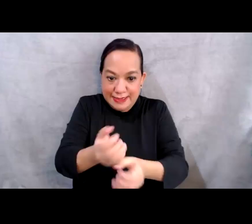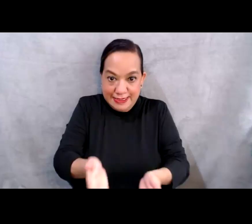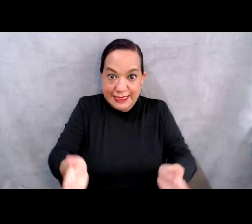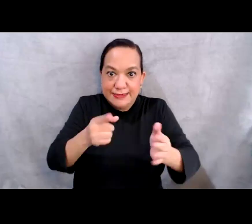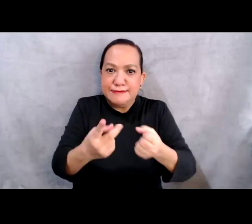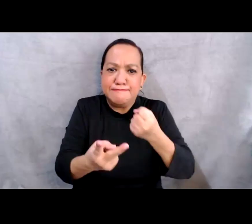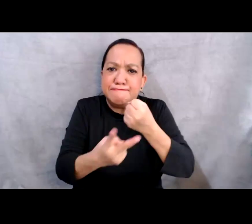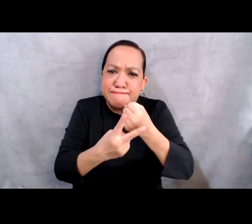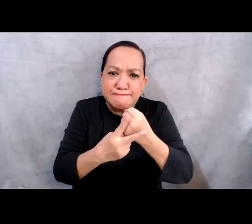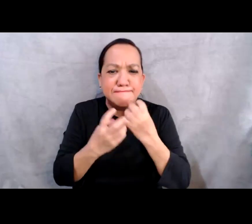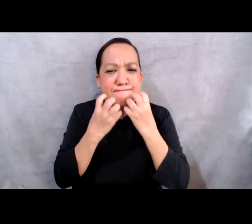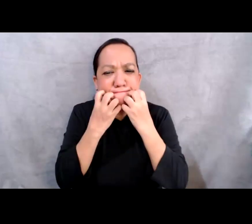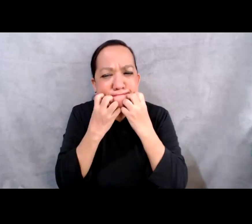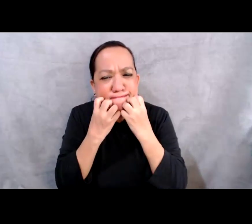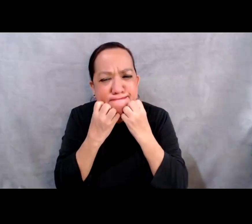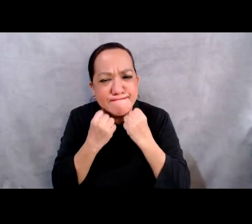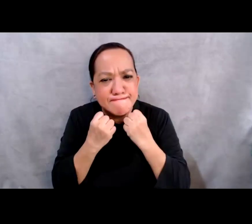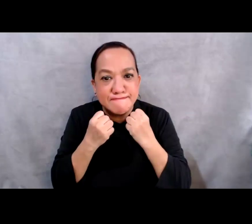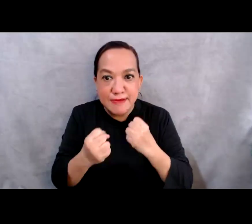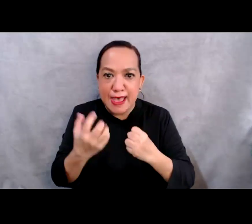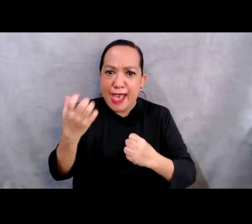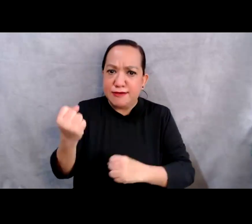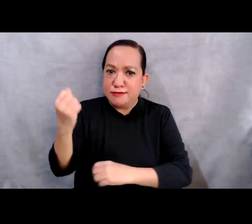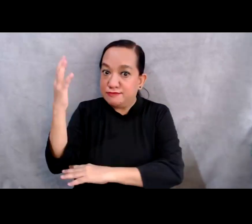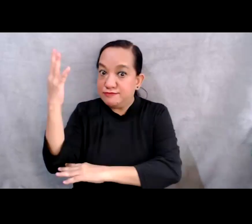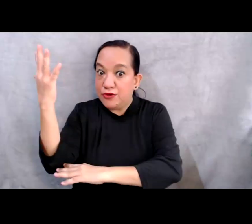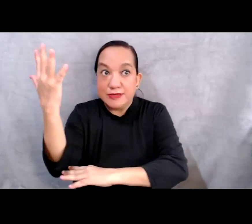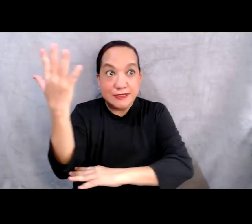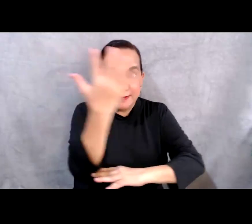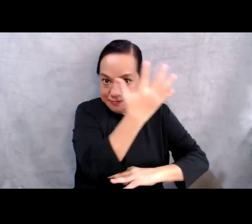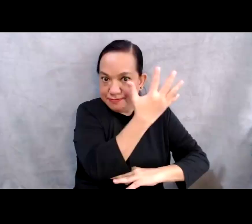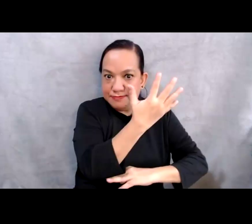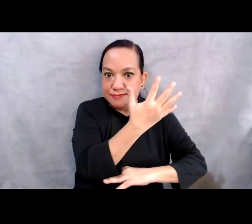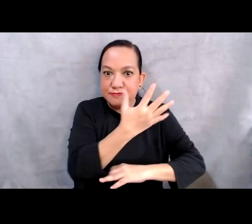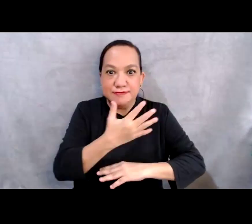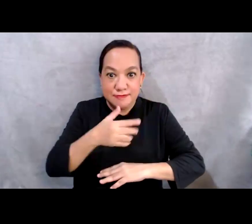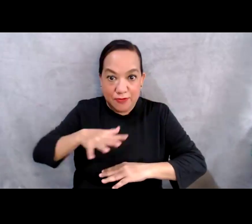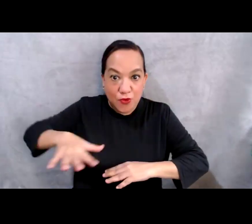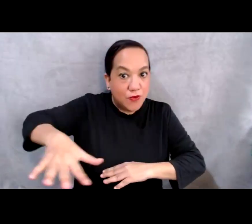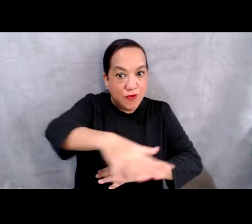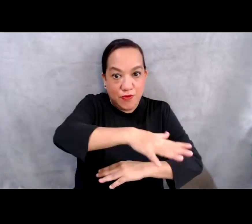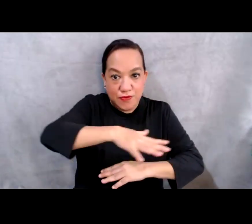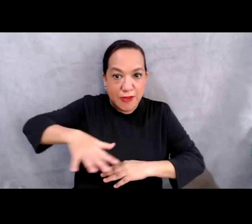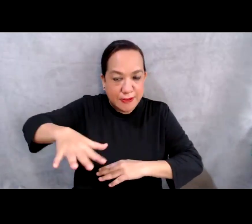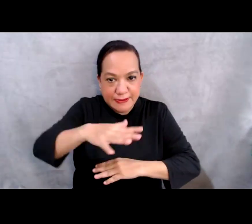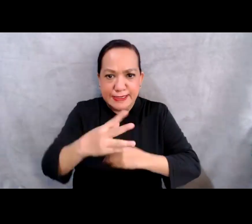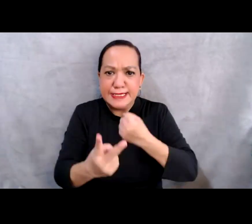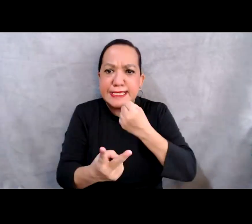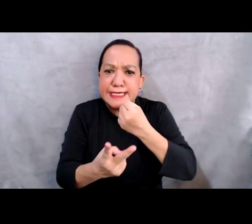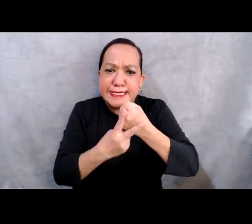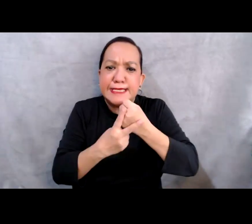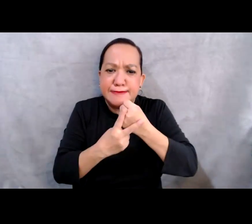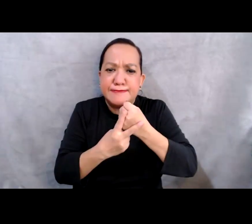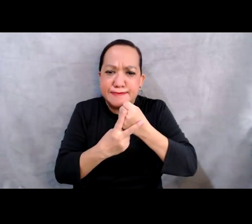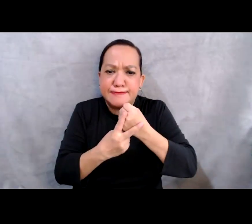forest, very pristine forest, one of the important forest area in Sri Lanka. Now